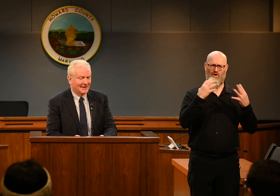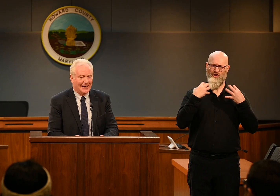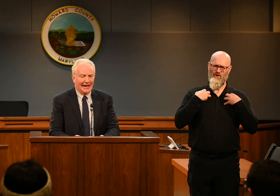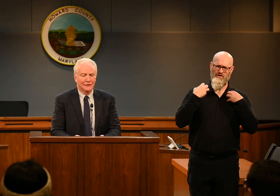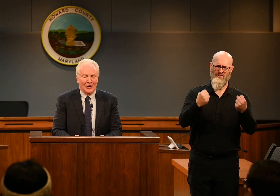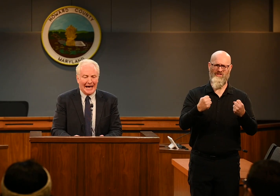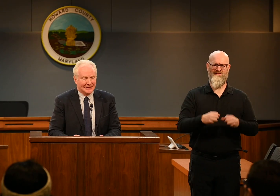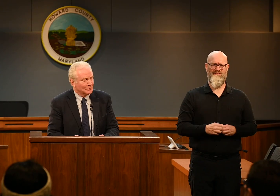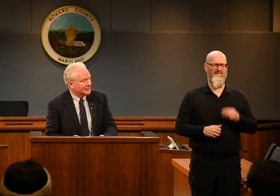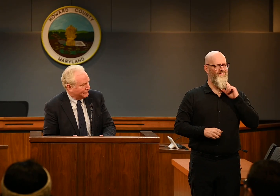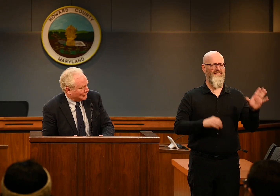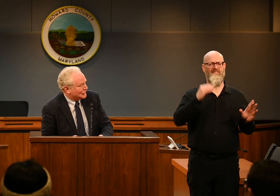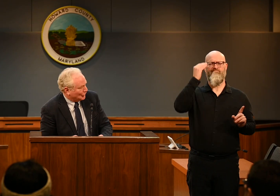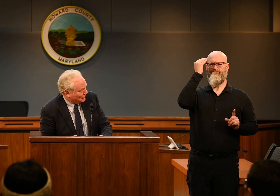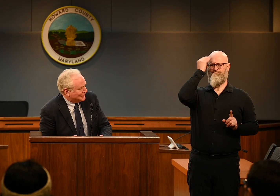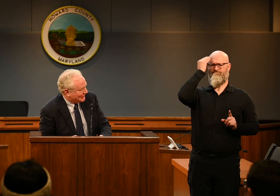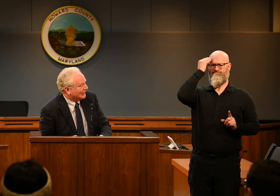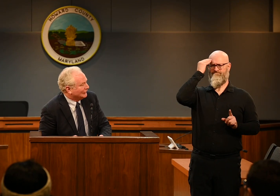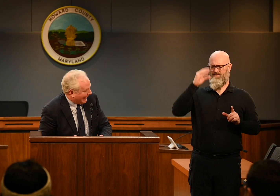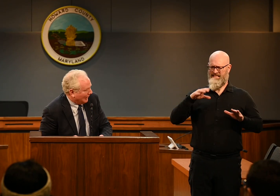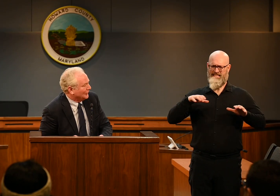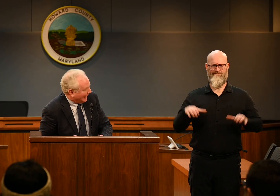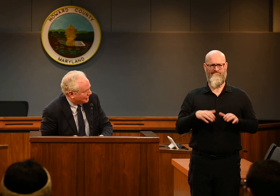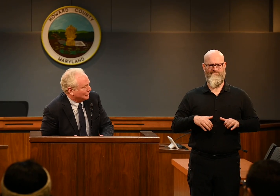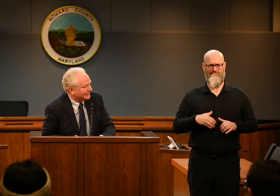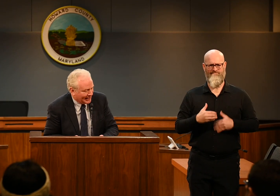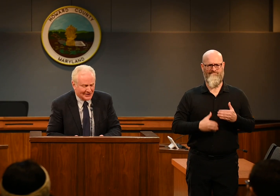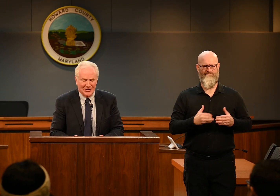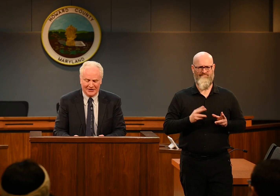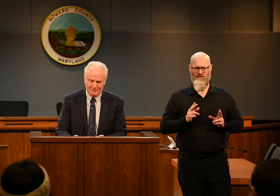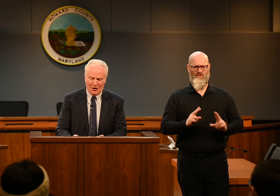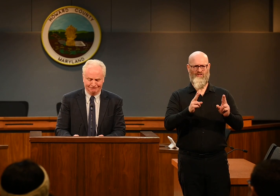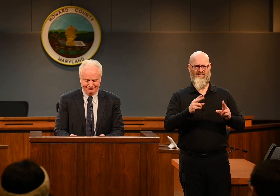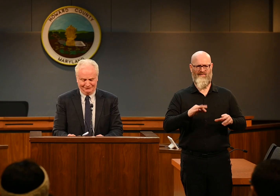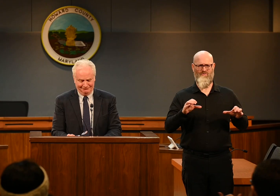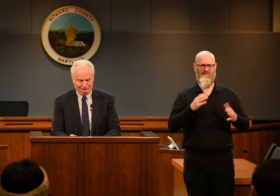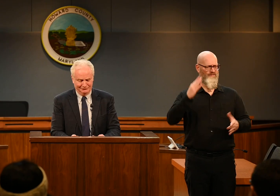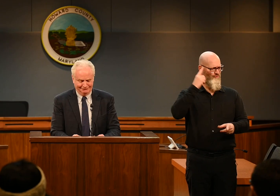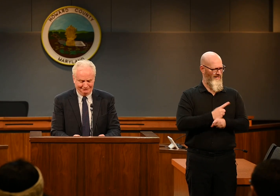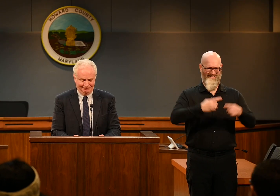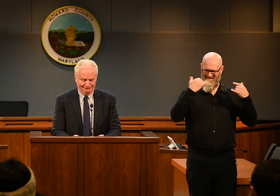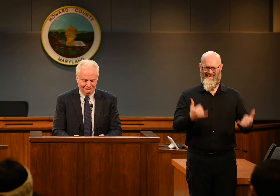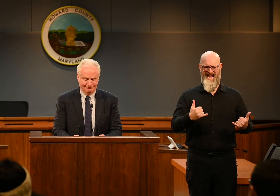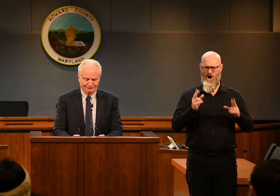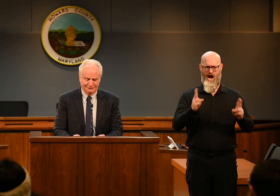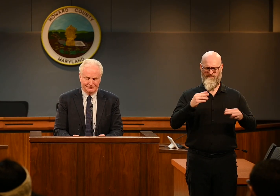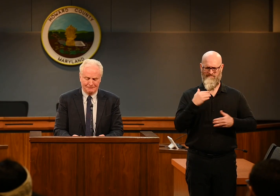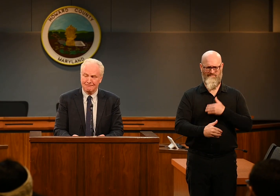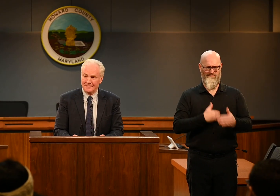conscience, and for acting with the fierce urgency of now. Thank you, County Executive Ball.